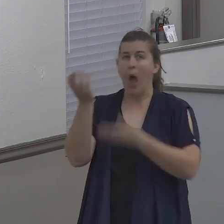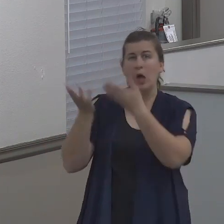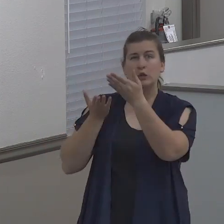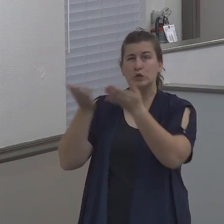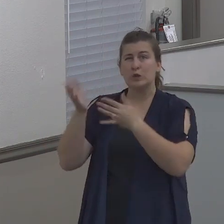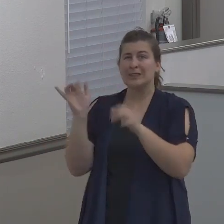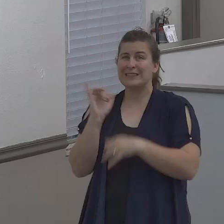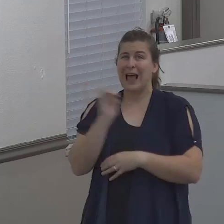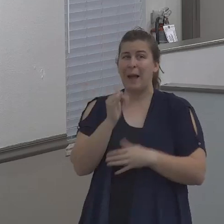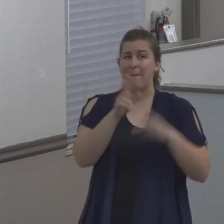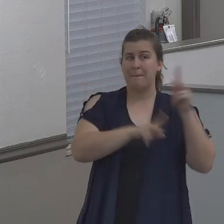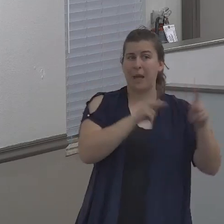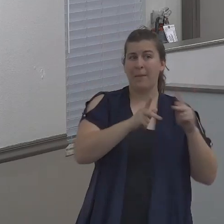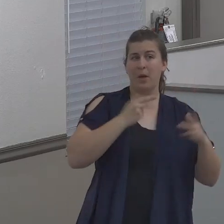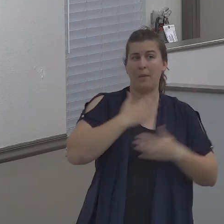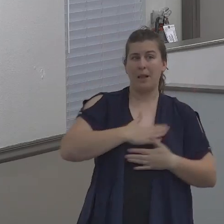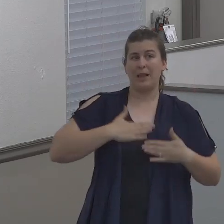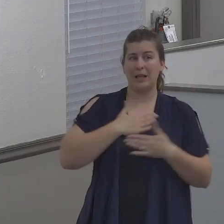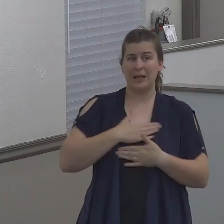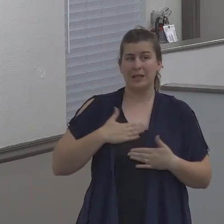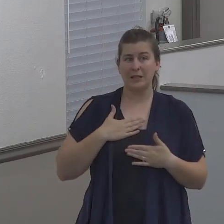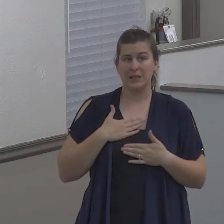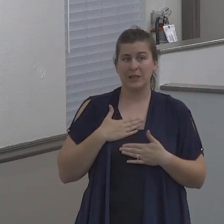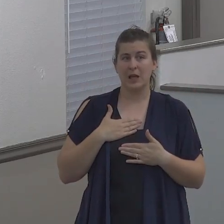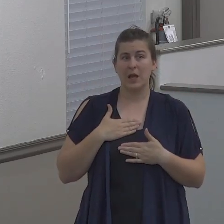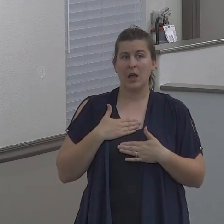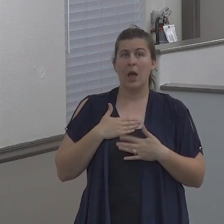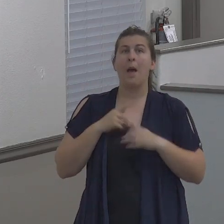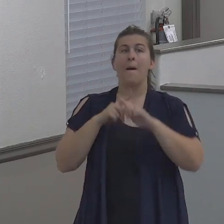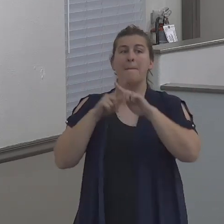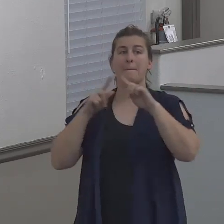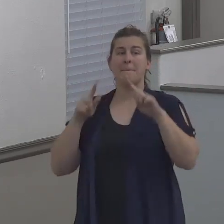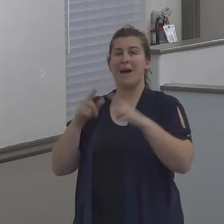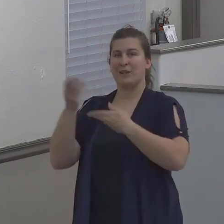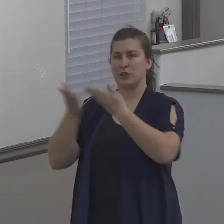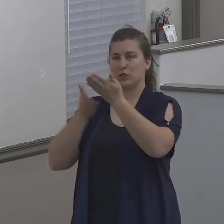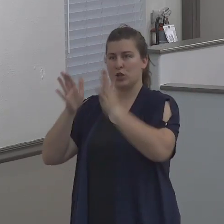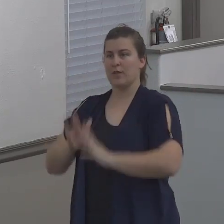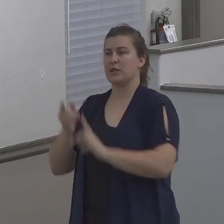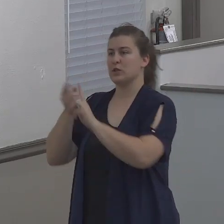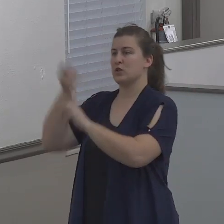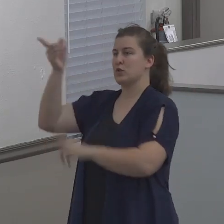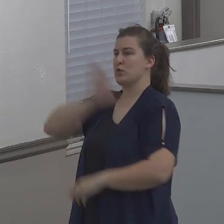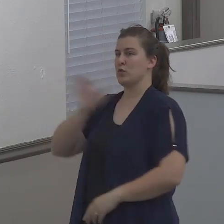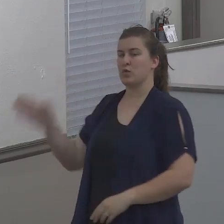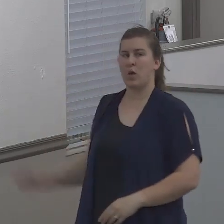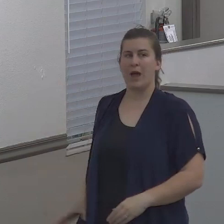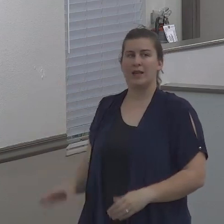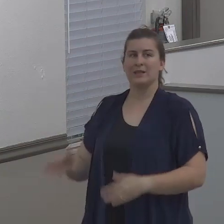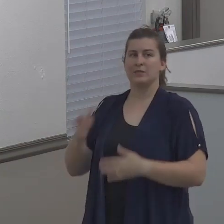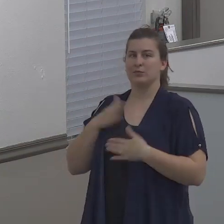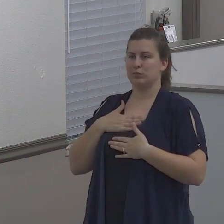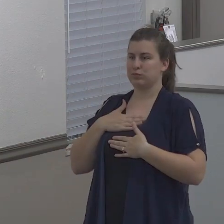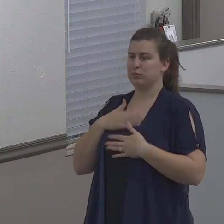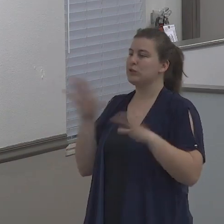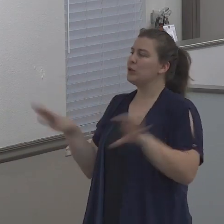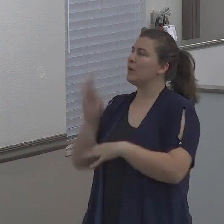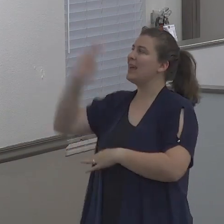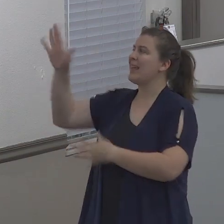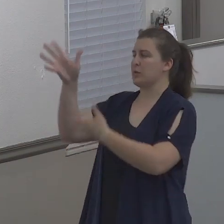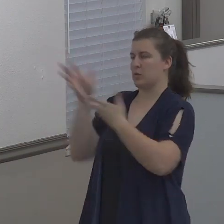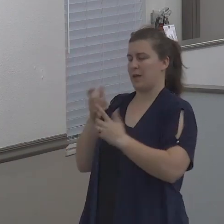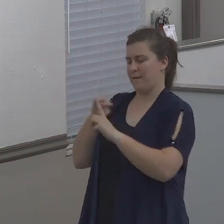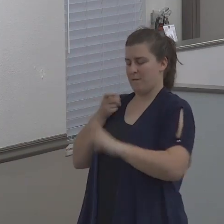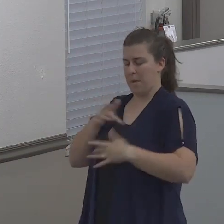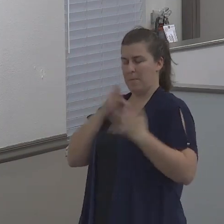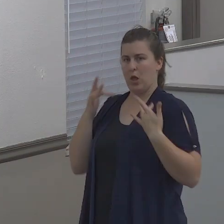him? Not with eye service as men pleasers, but as the servants of Christ doing the will of